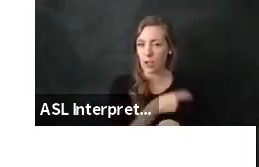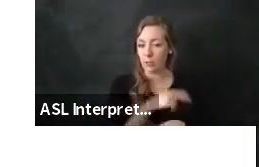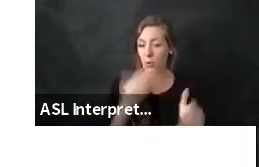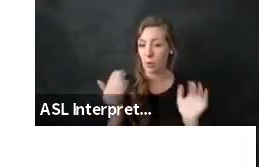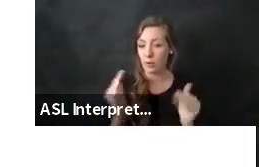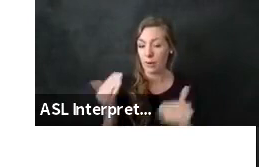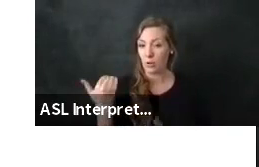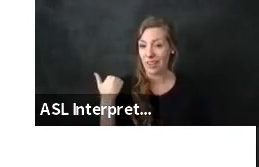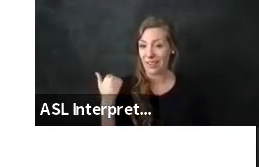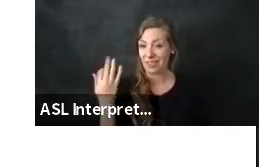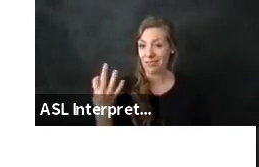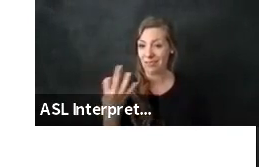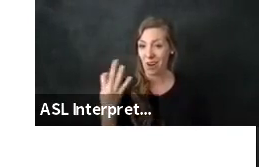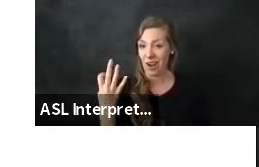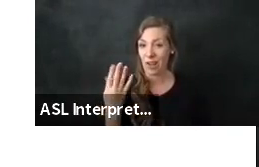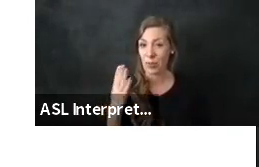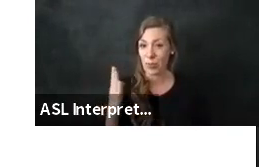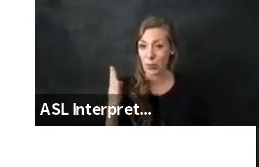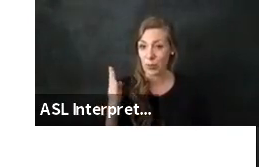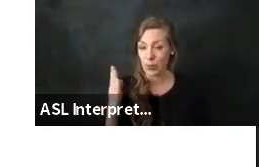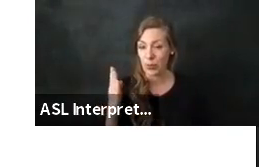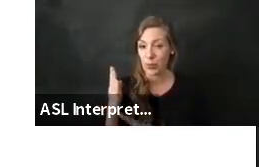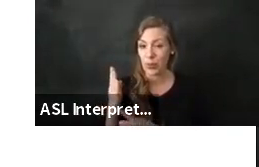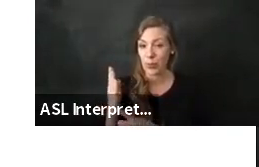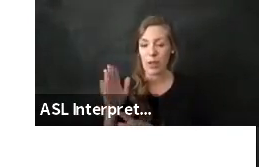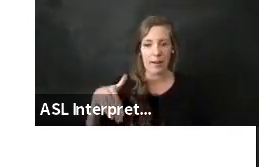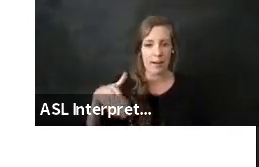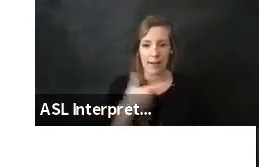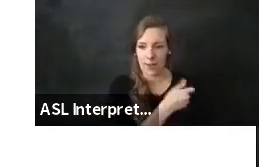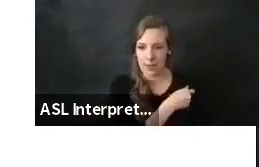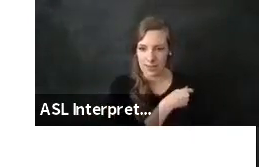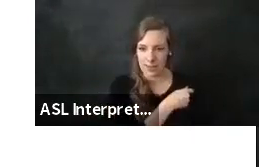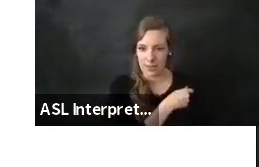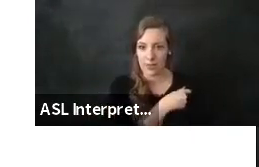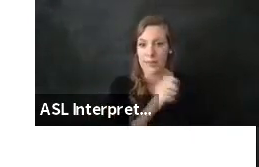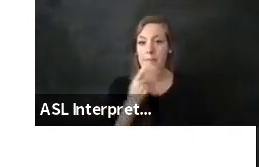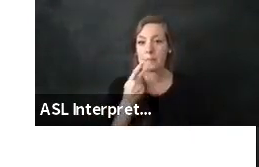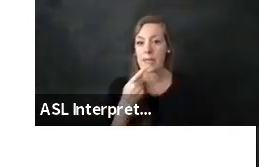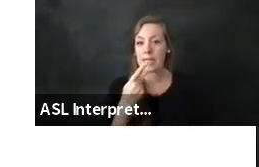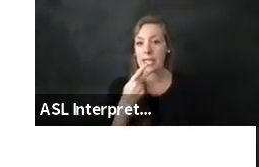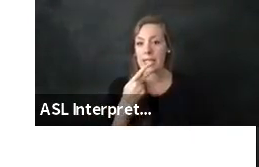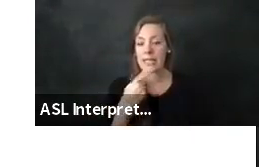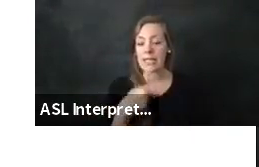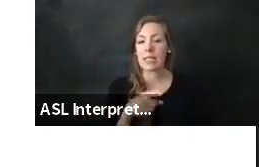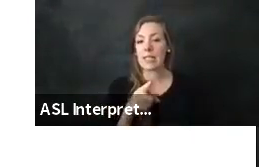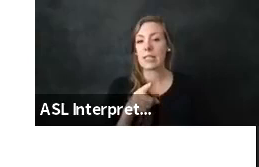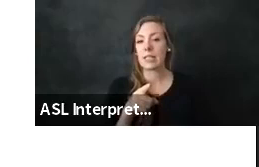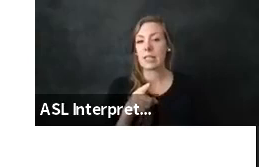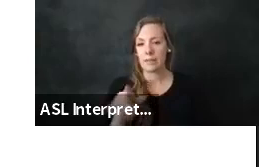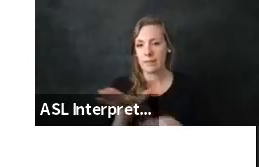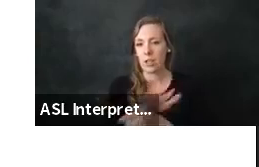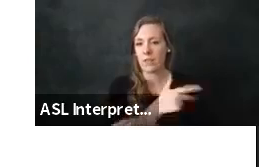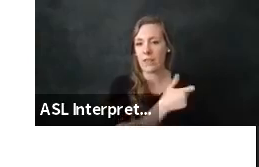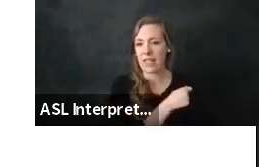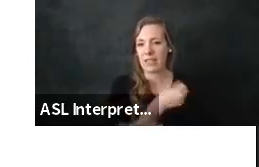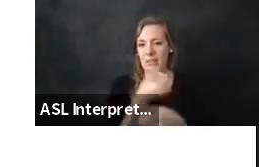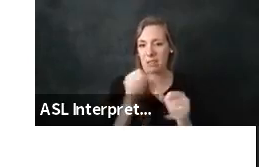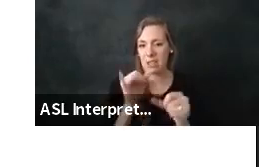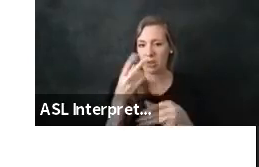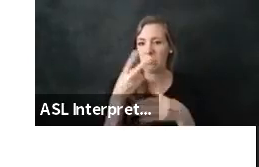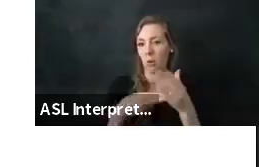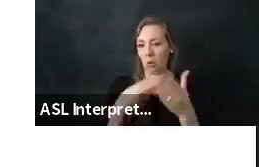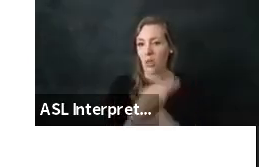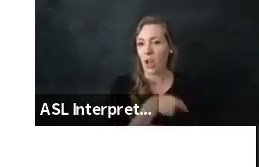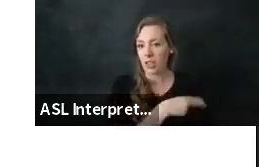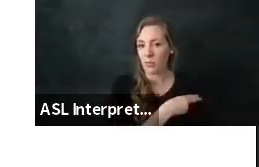The blue represents unvaccinated individuals and the pink represents fully vaccinated individuals. And